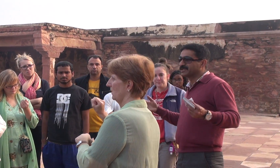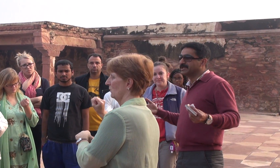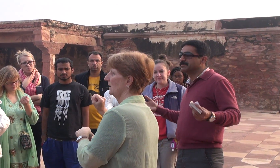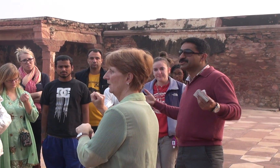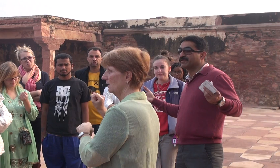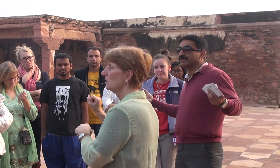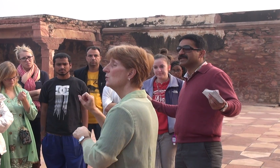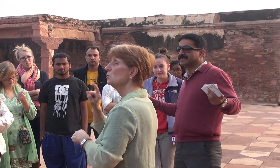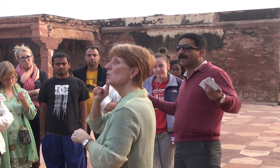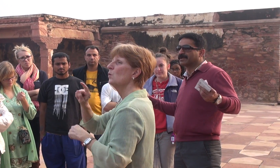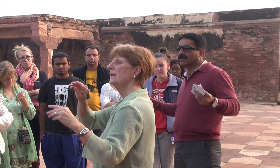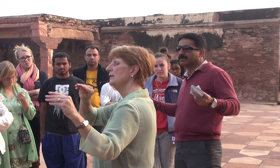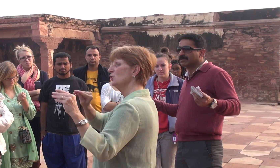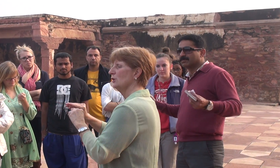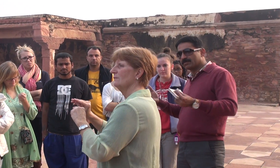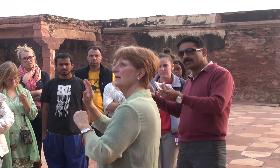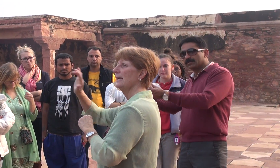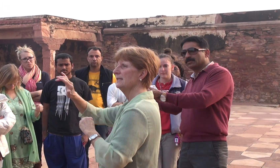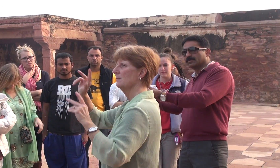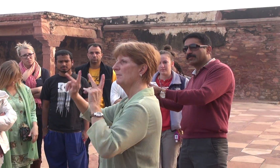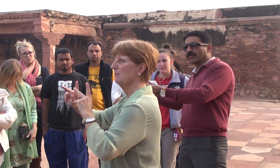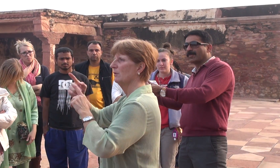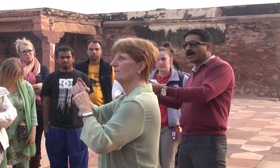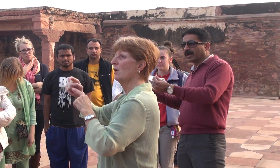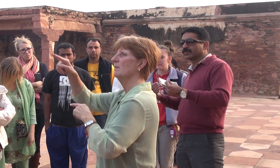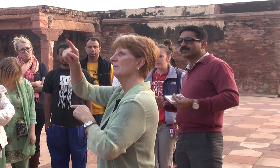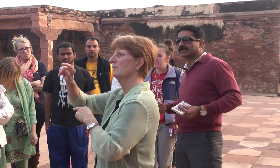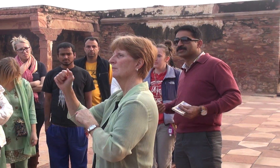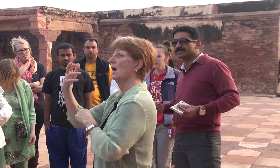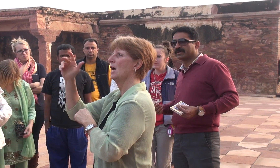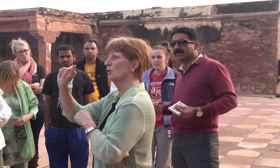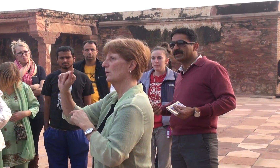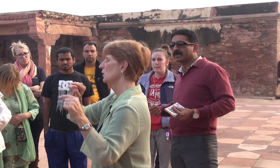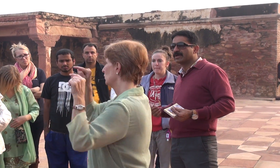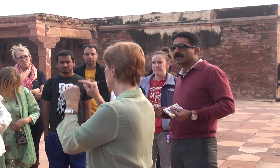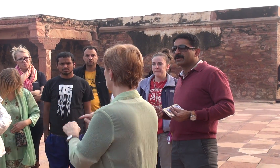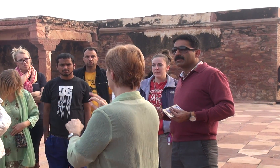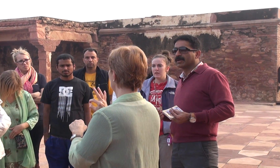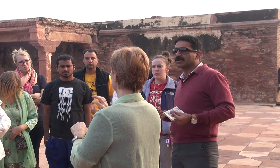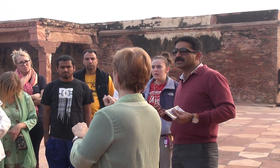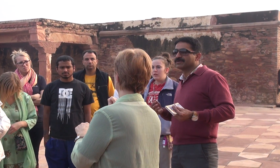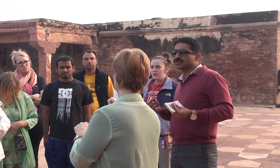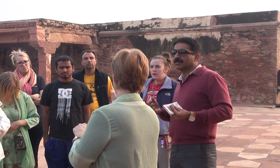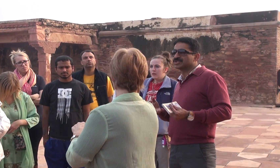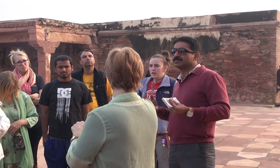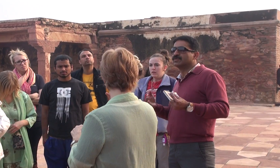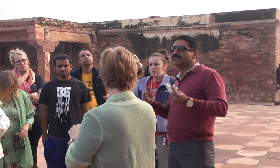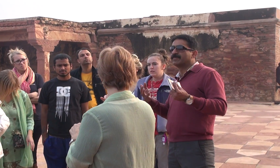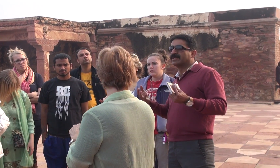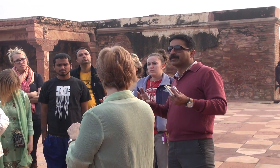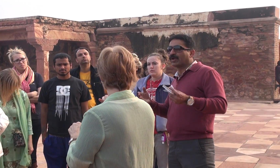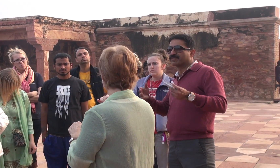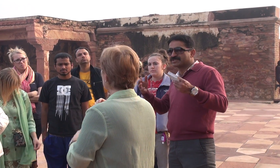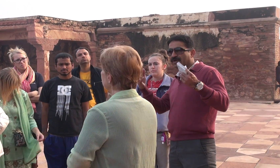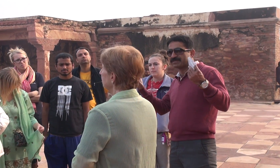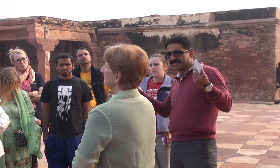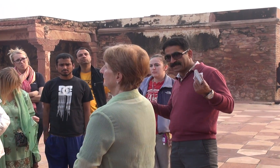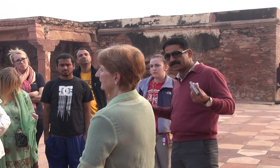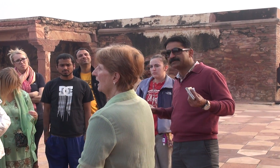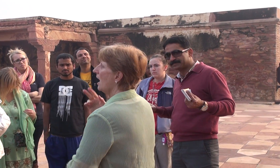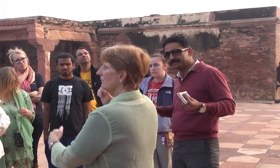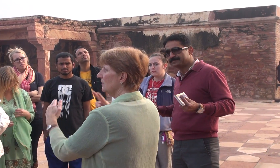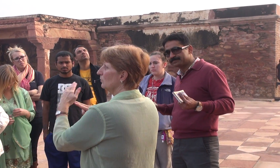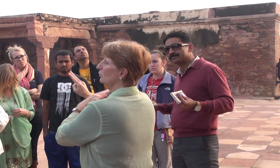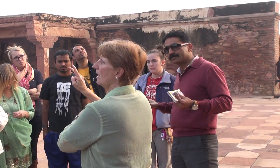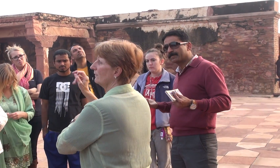So he actually shifted his capital from Agra to Fatehpur Sikri because he was so much moved by the prophecy of a